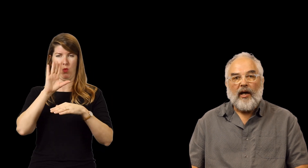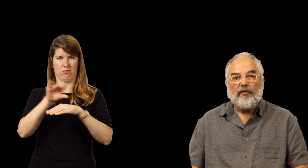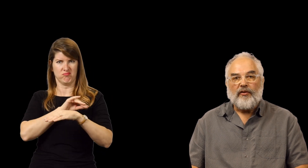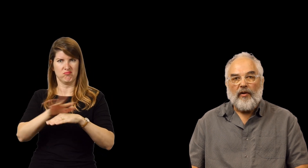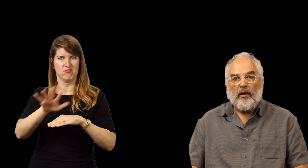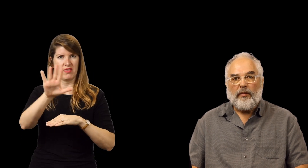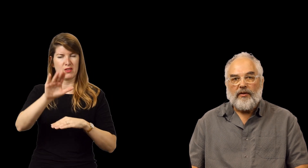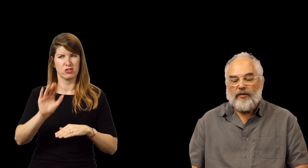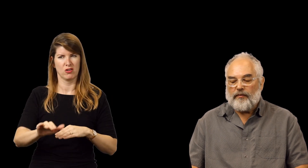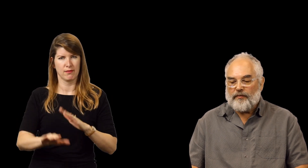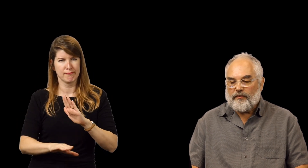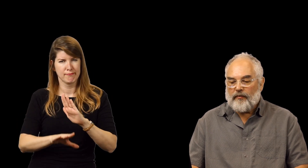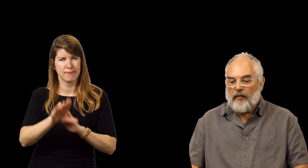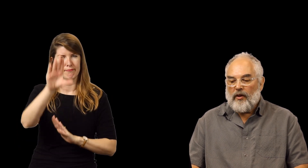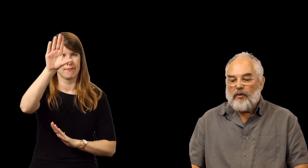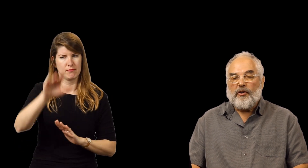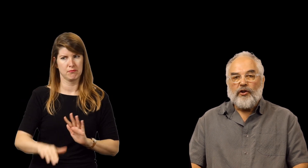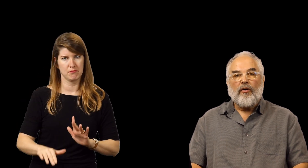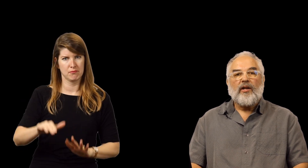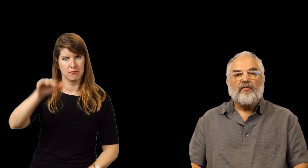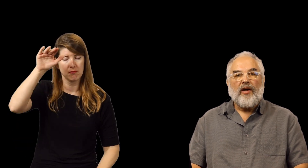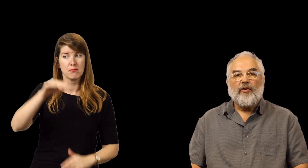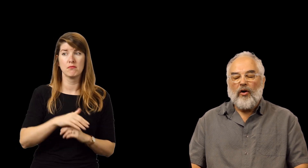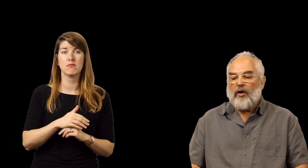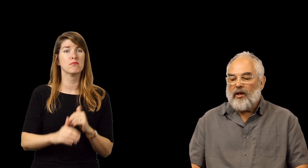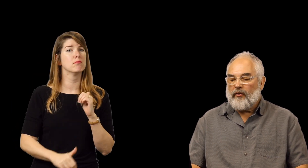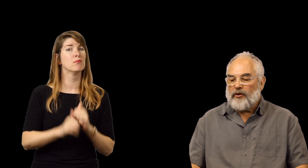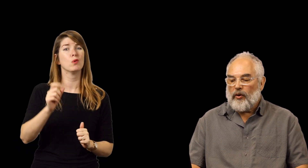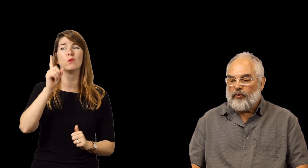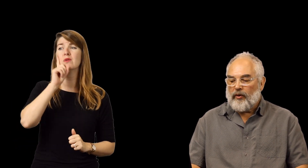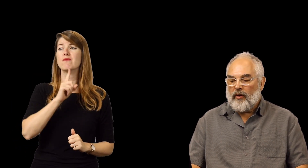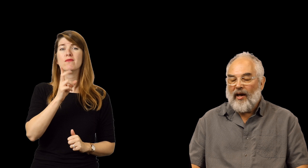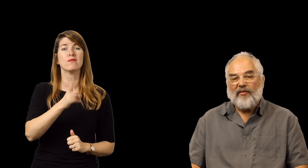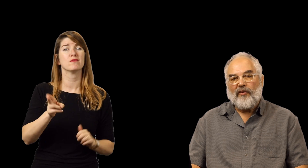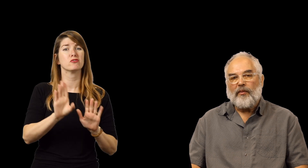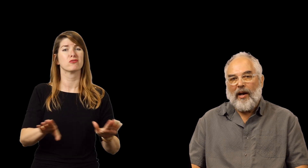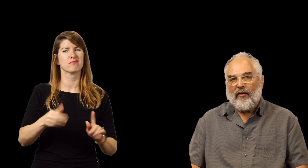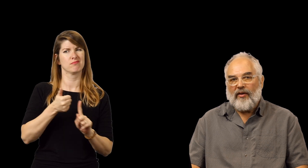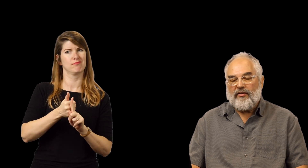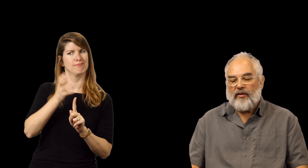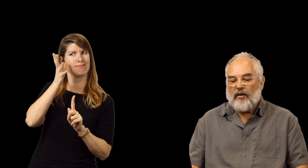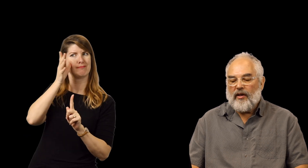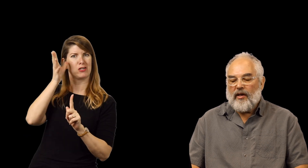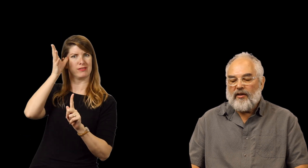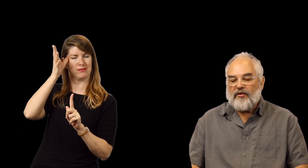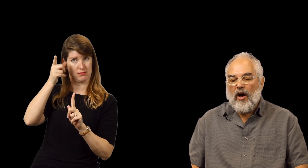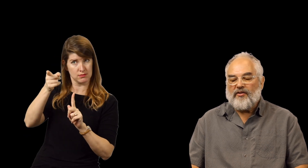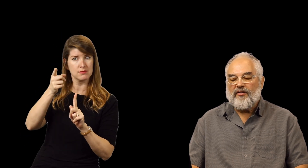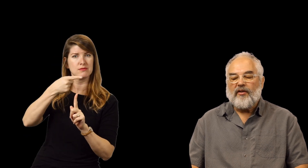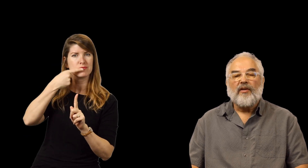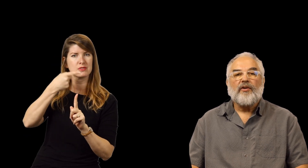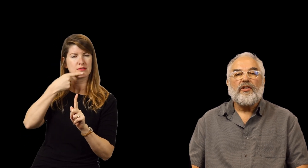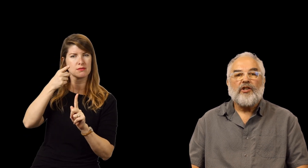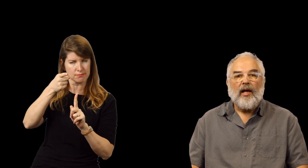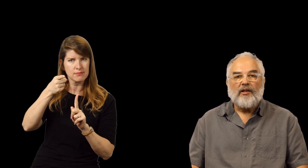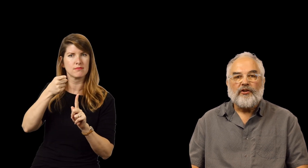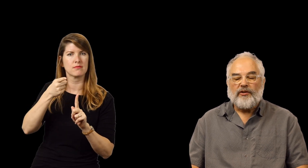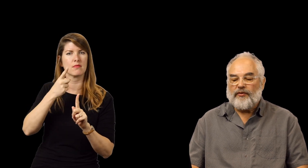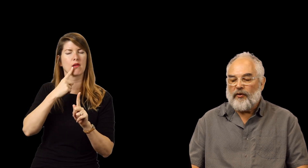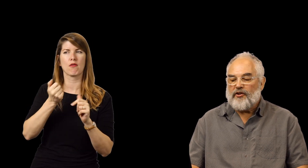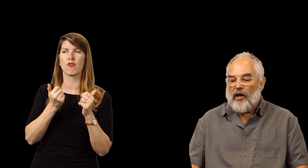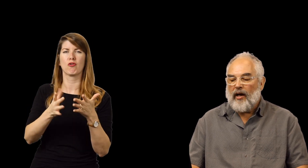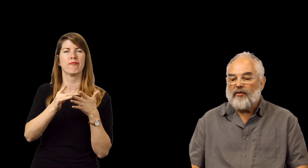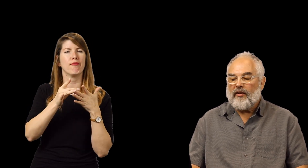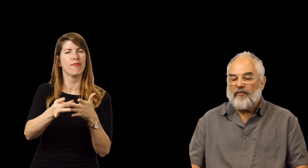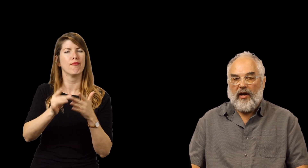influencing child development. The majority of deaf and hard of hearing children have hearing parents. This causes significant